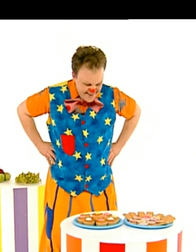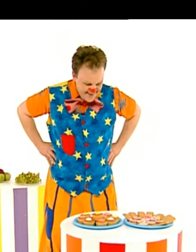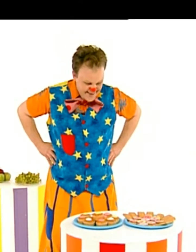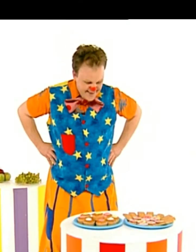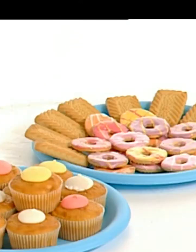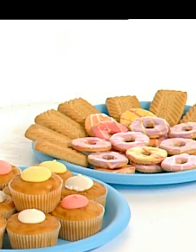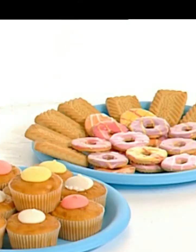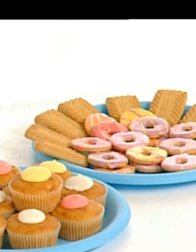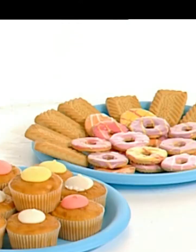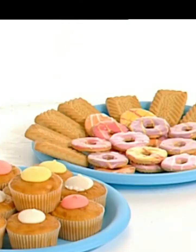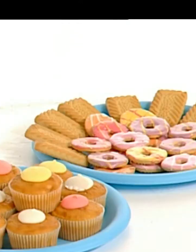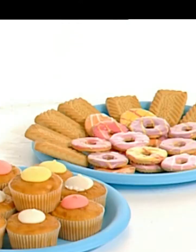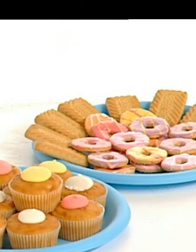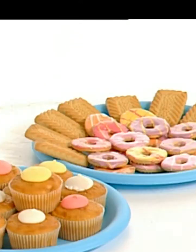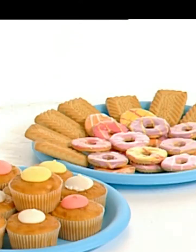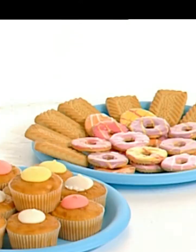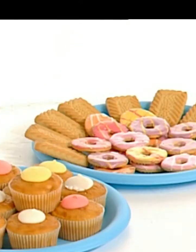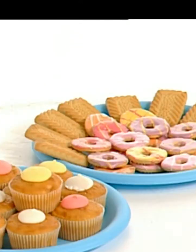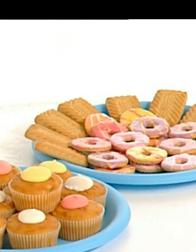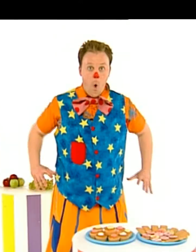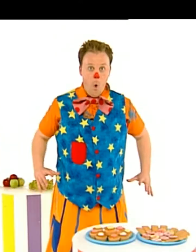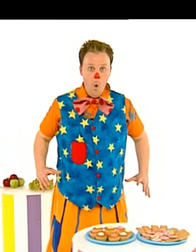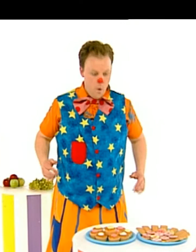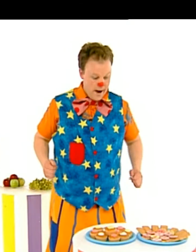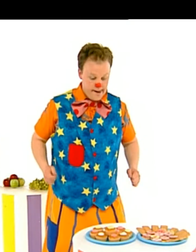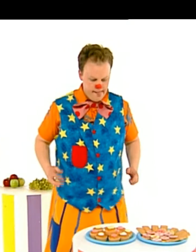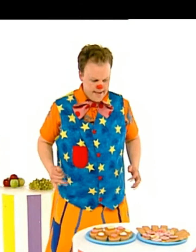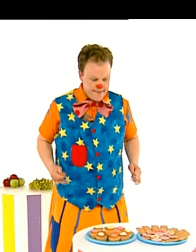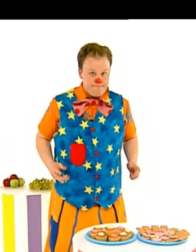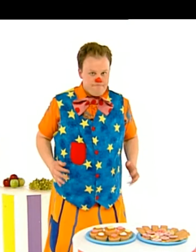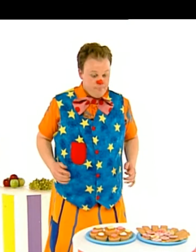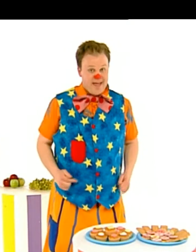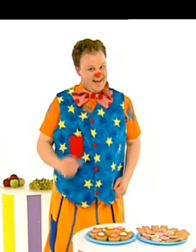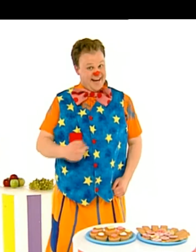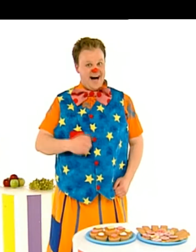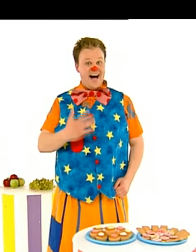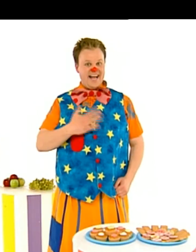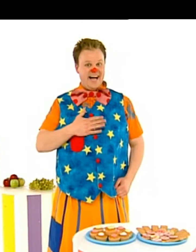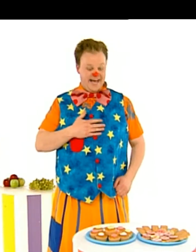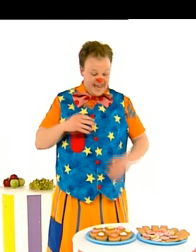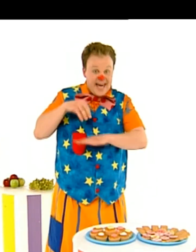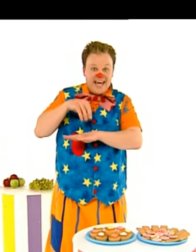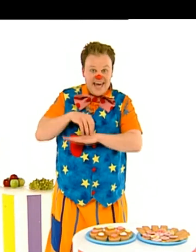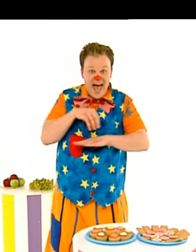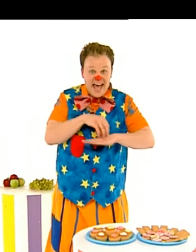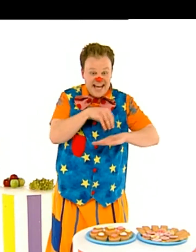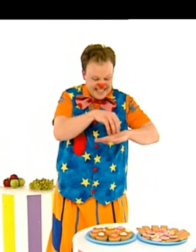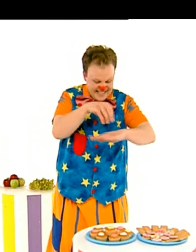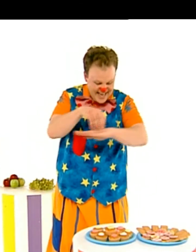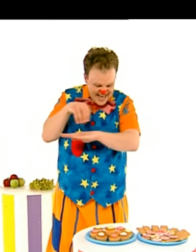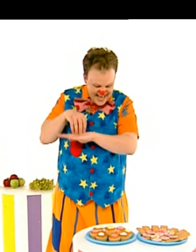Which one do you like, Mr. Tumble? Oh, I like cakes.